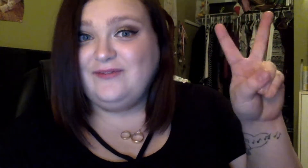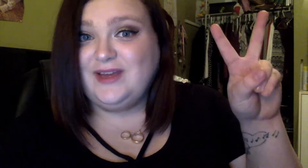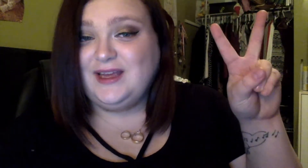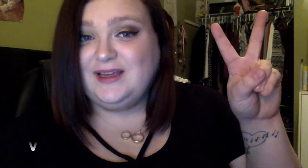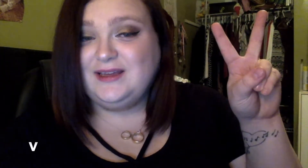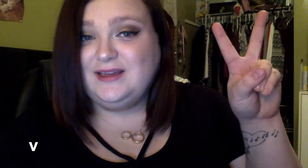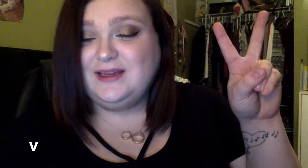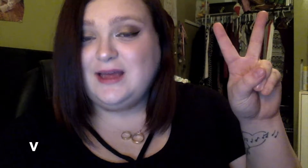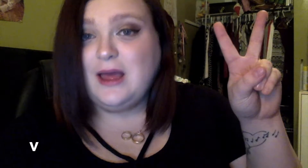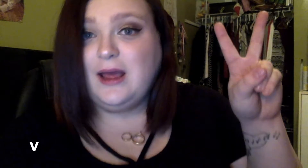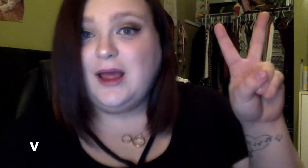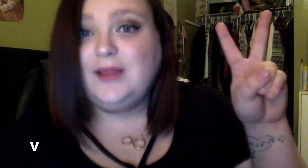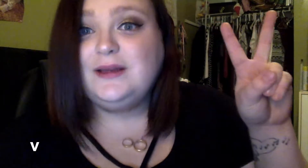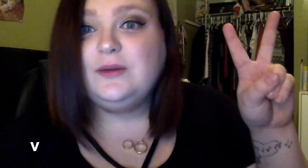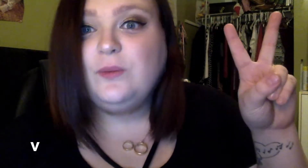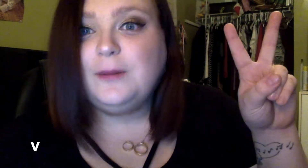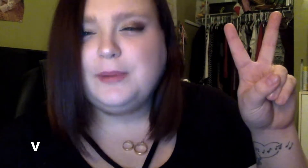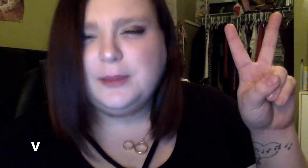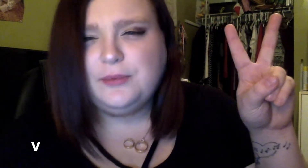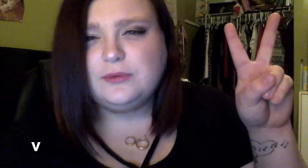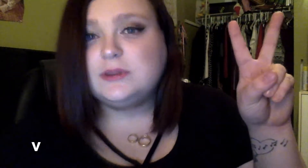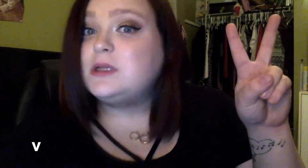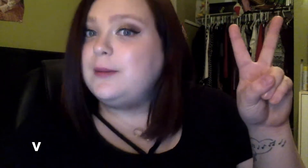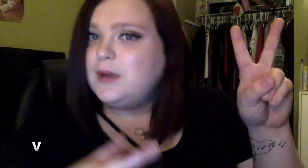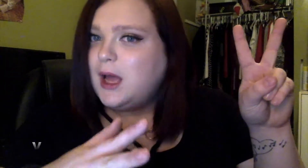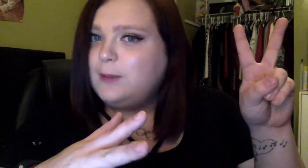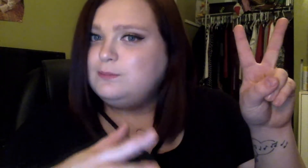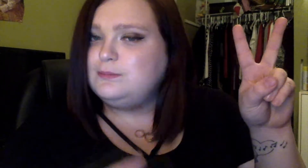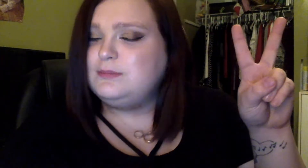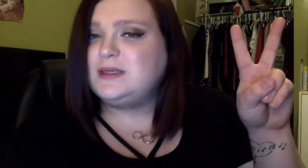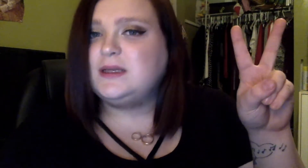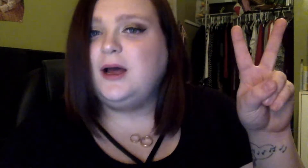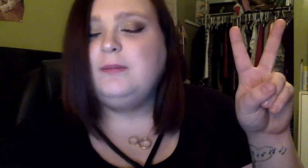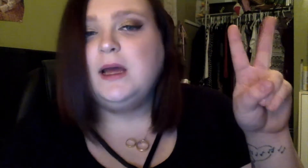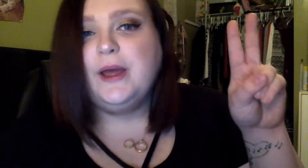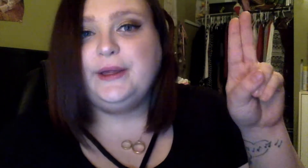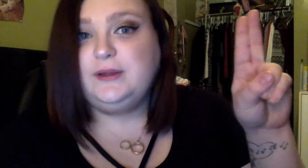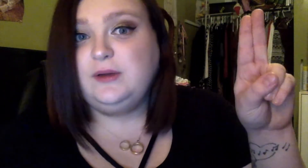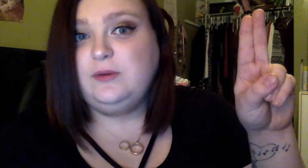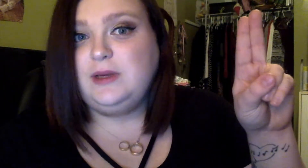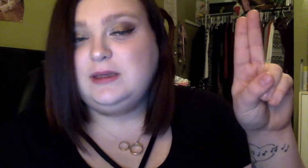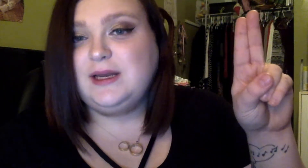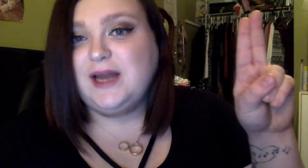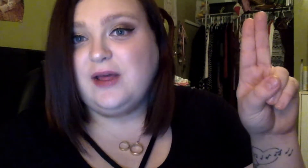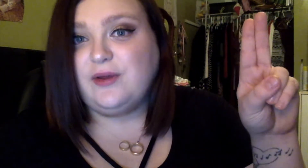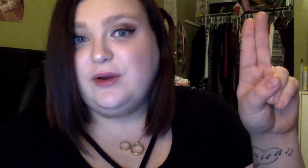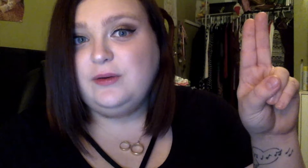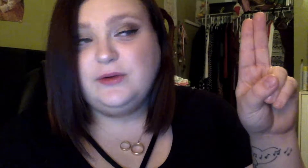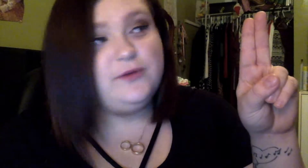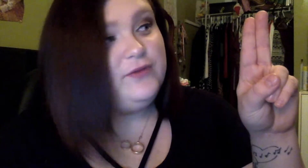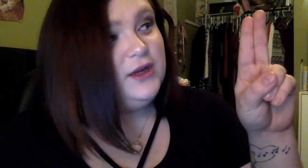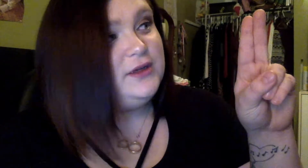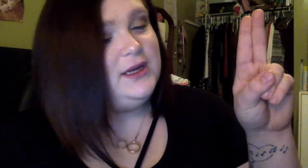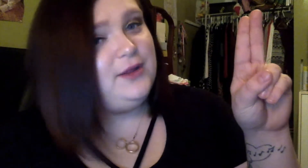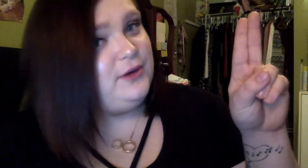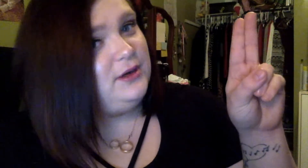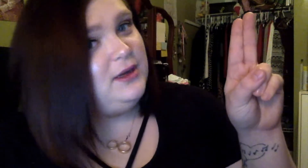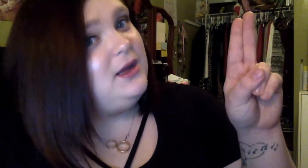V. And this is what people sometimes mix up. U is together, two fingers together,